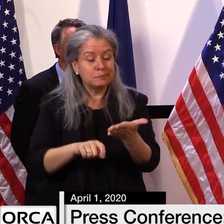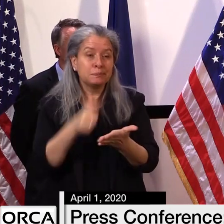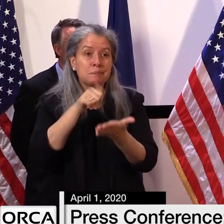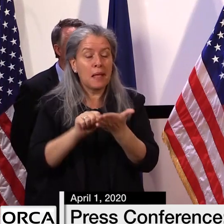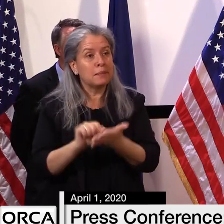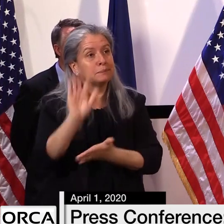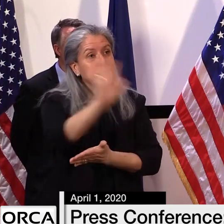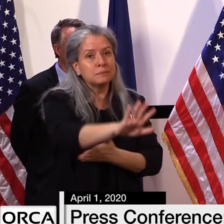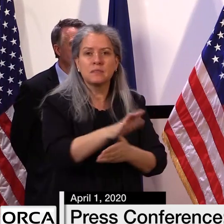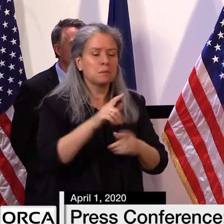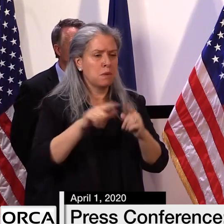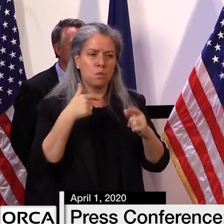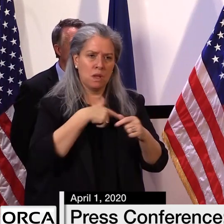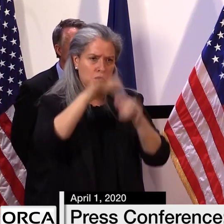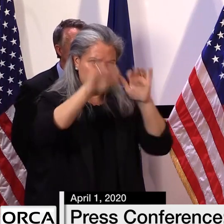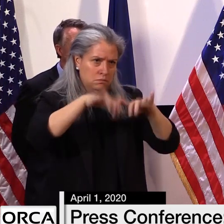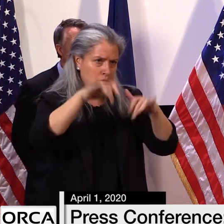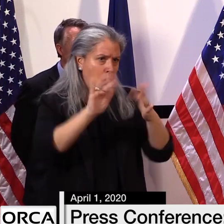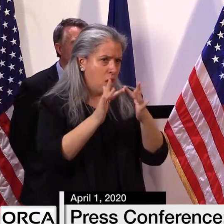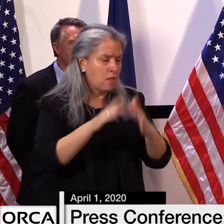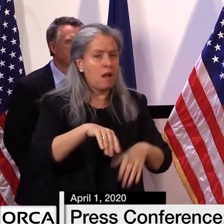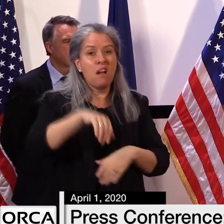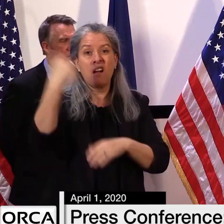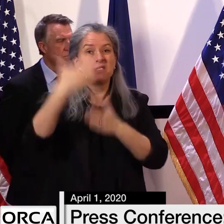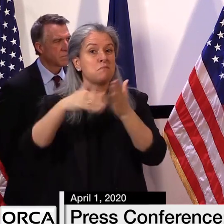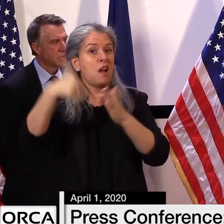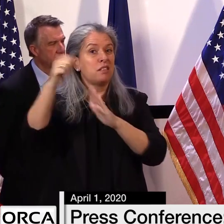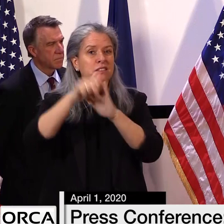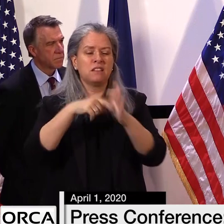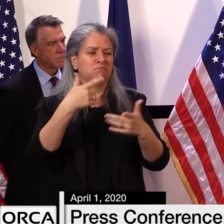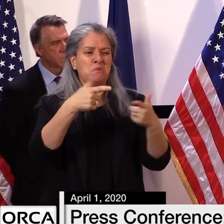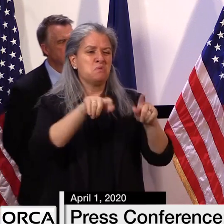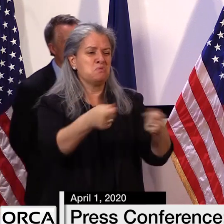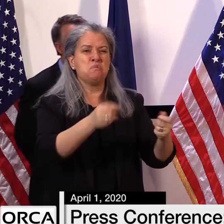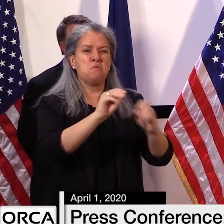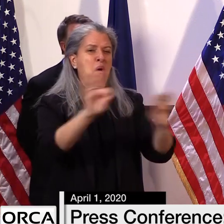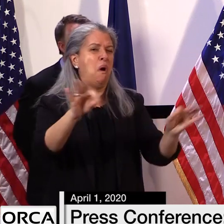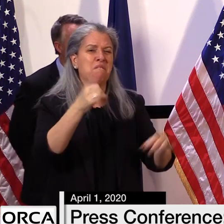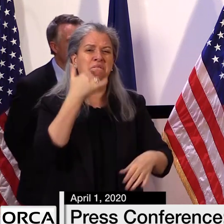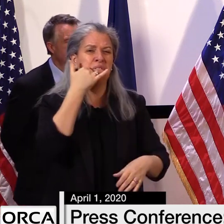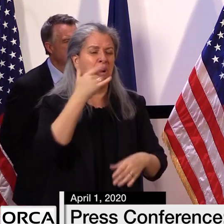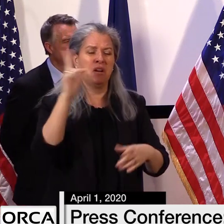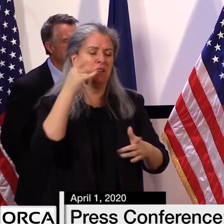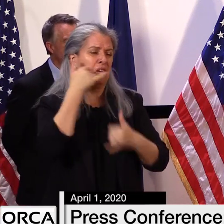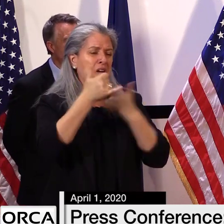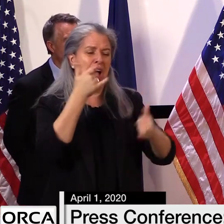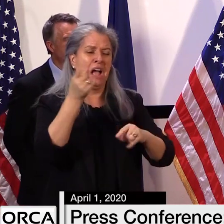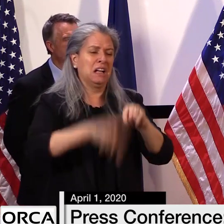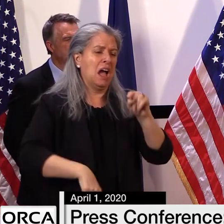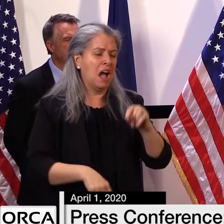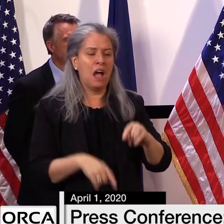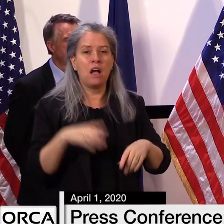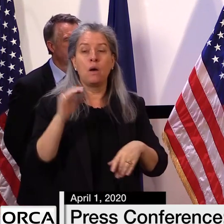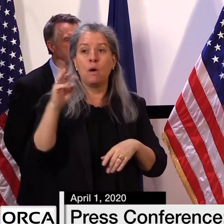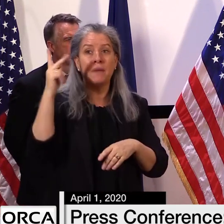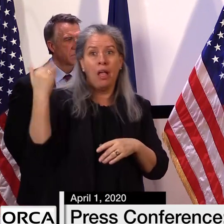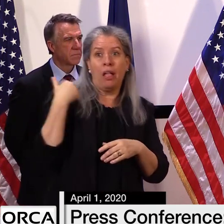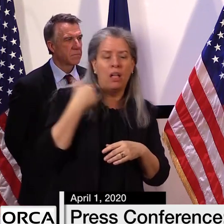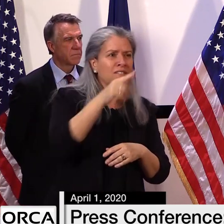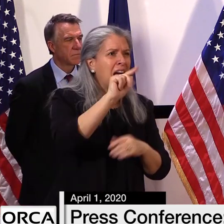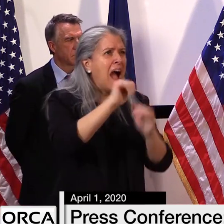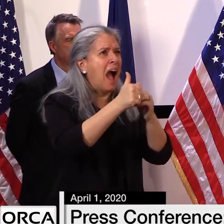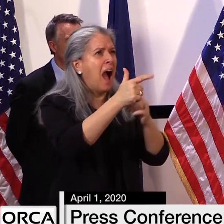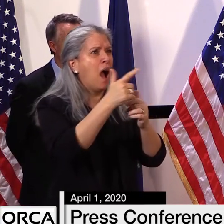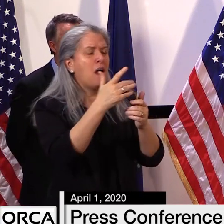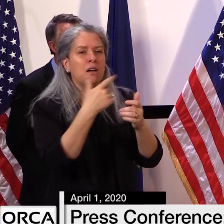states have shut down their phone lines completely or have turned to us to ask us how we put this form online and how we're managing